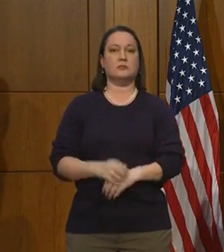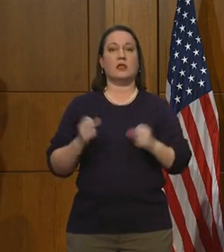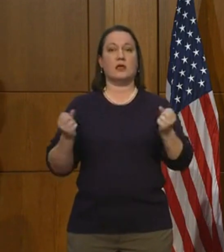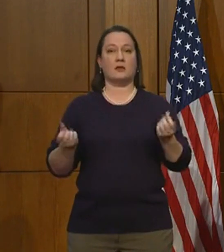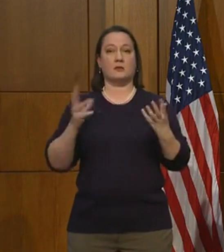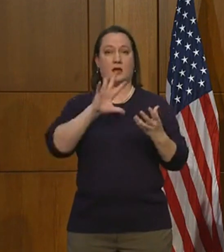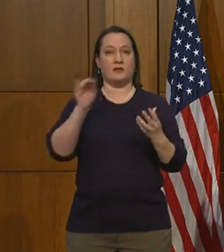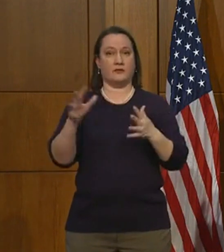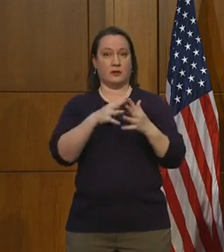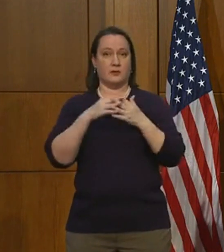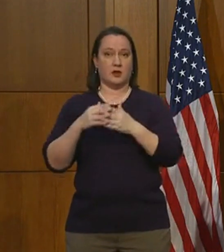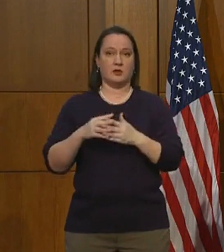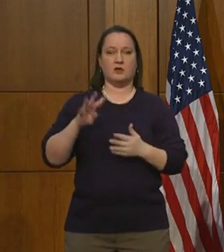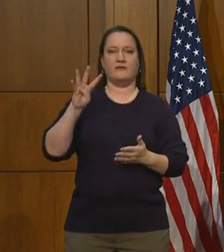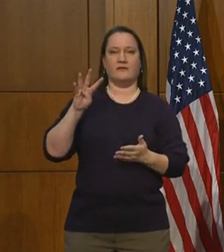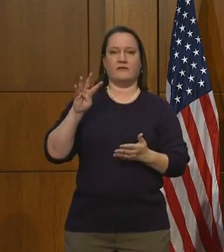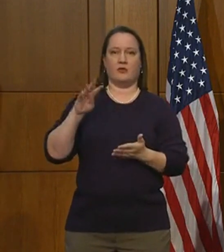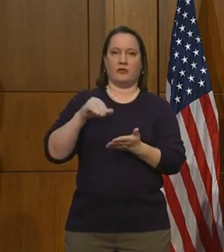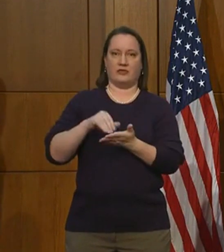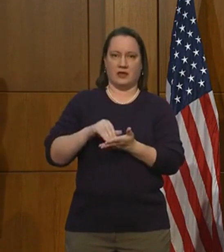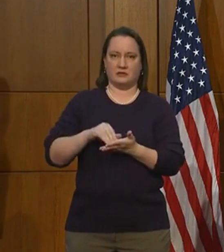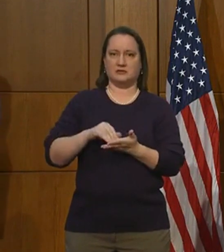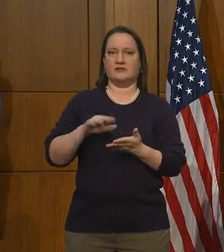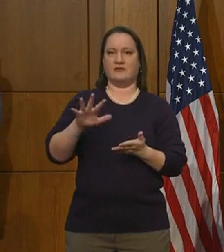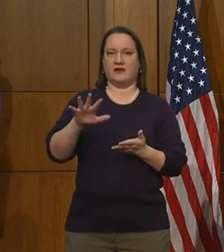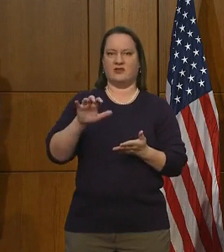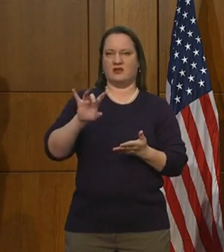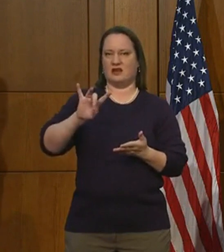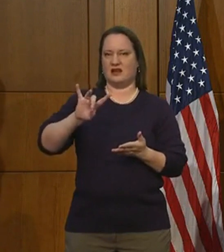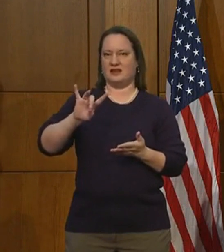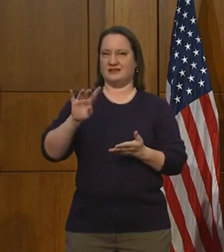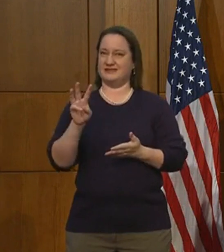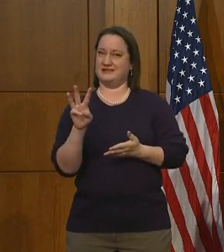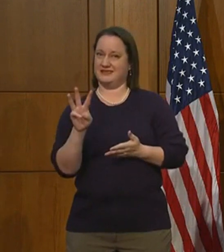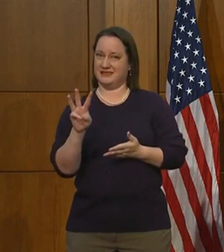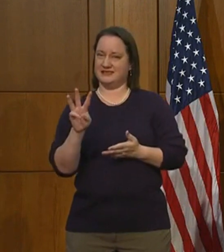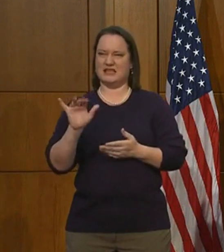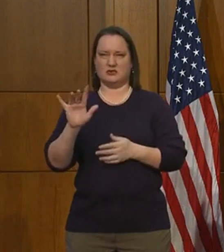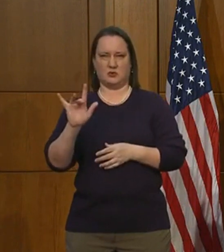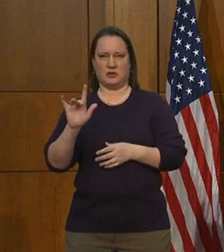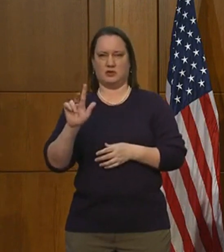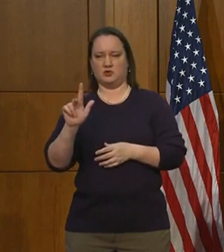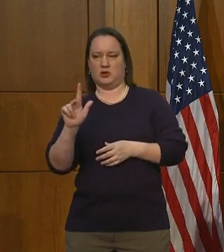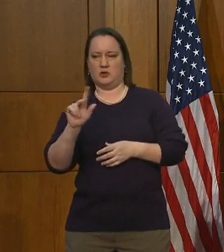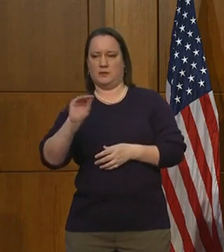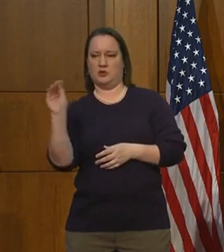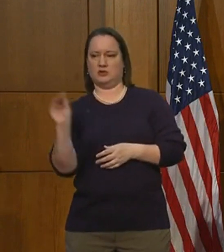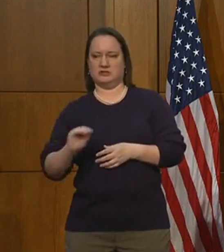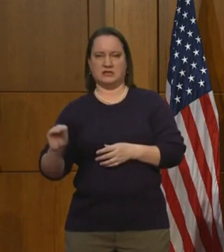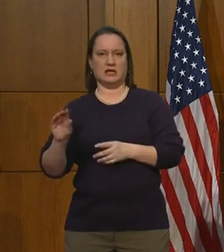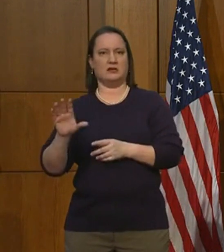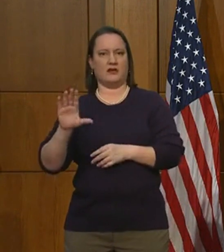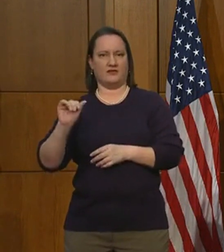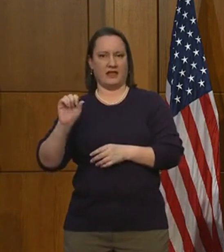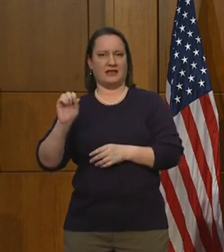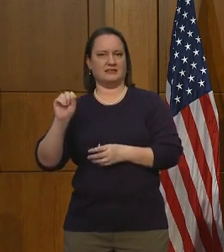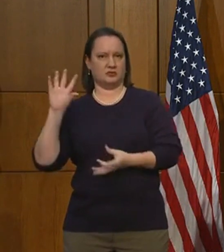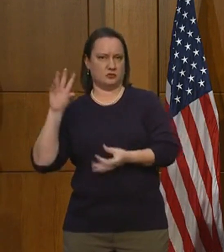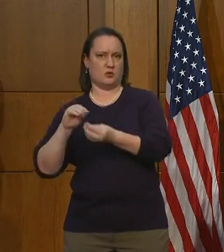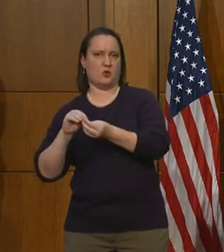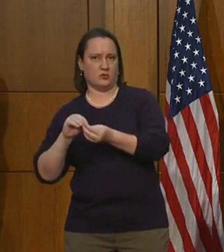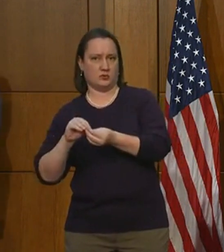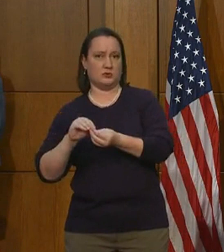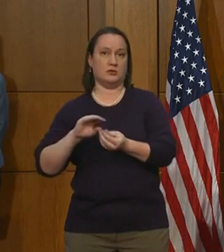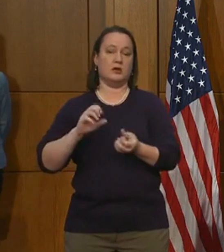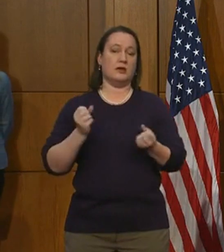African Americans is 4,586, or about 23% of the cases. Deaths in